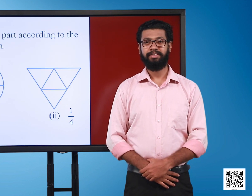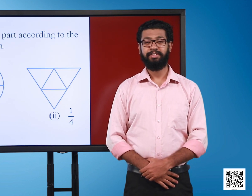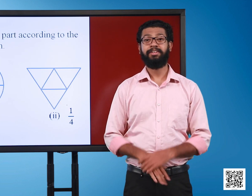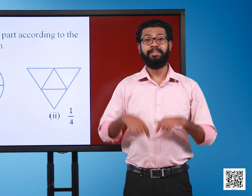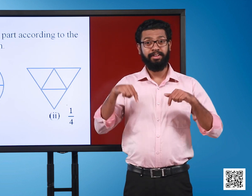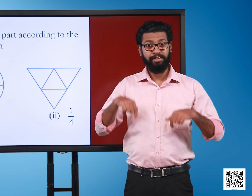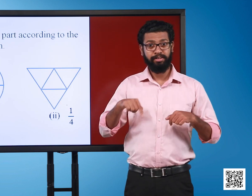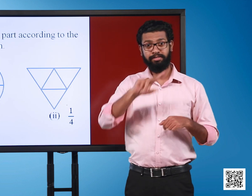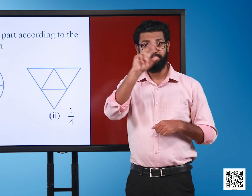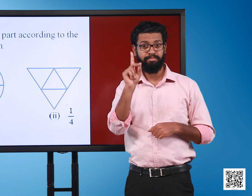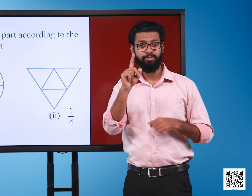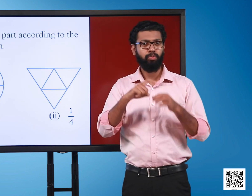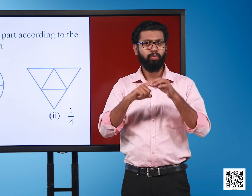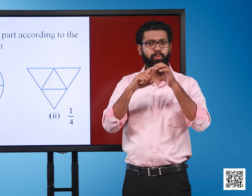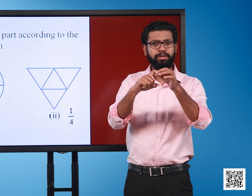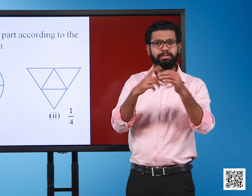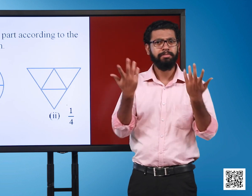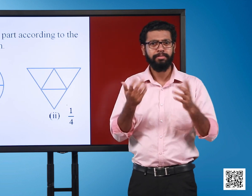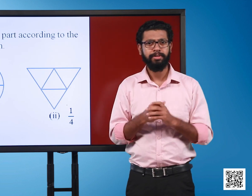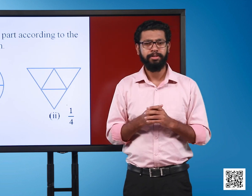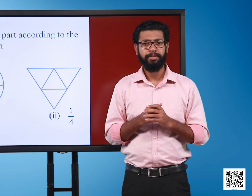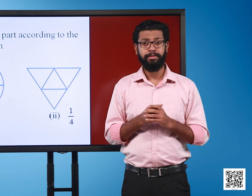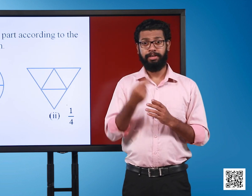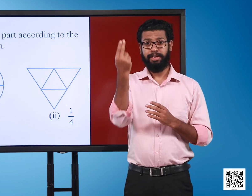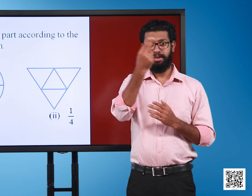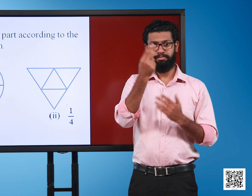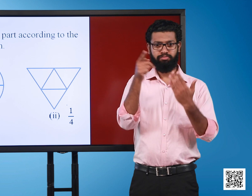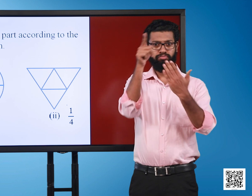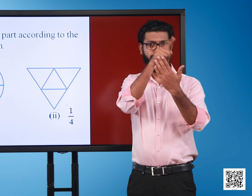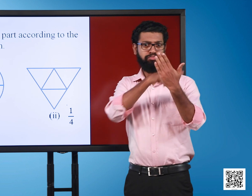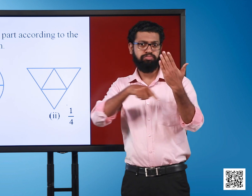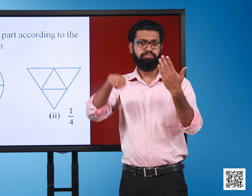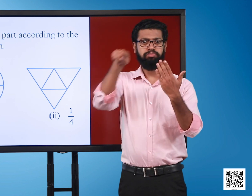Two. Color the part according to the given fraction.